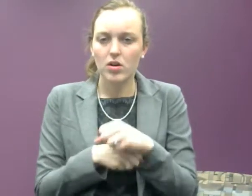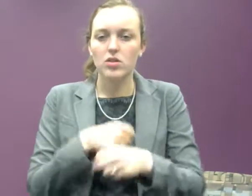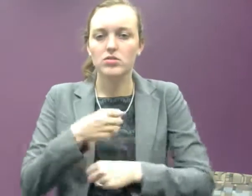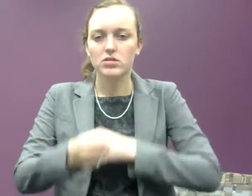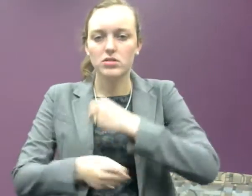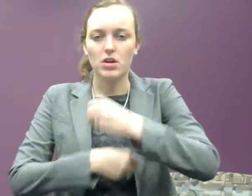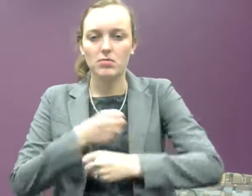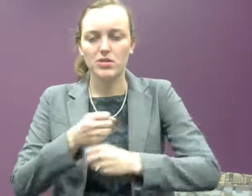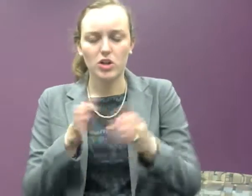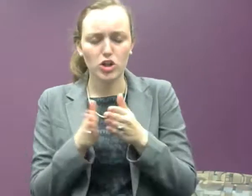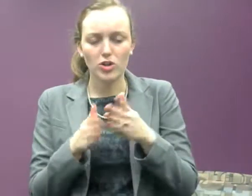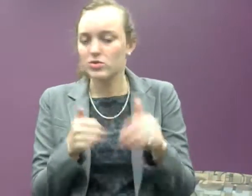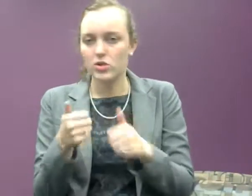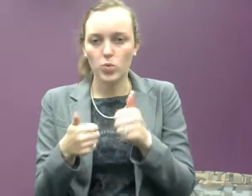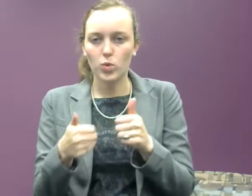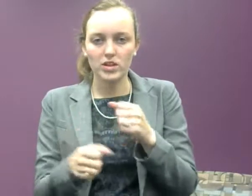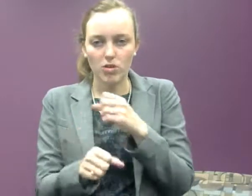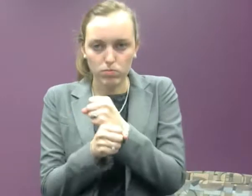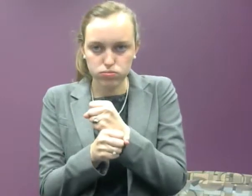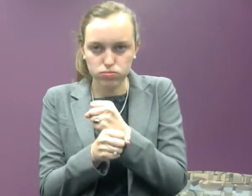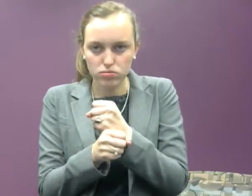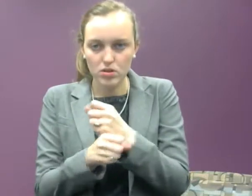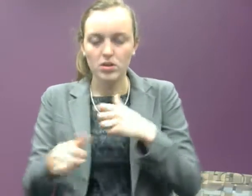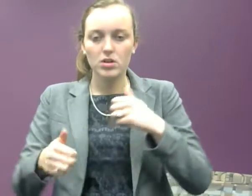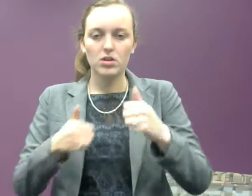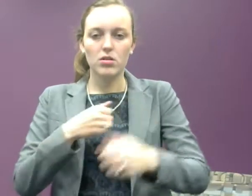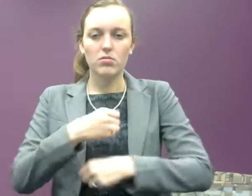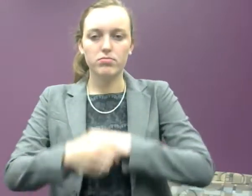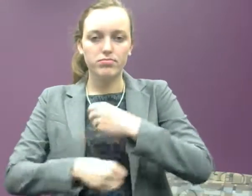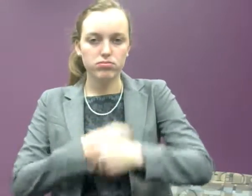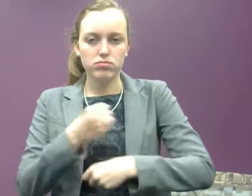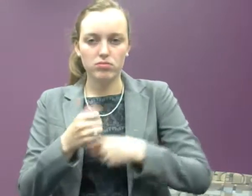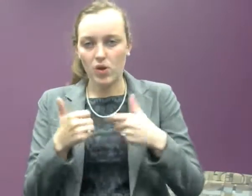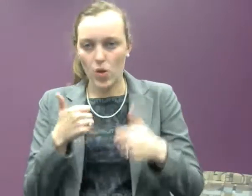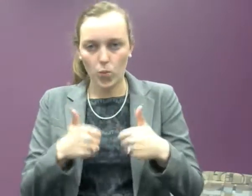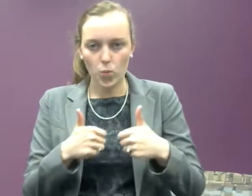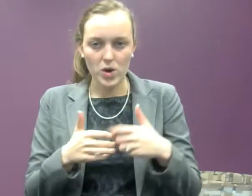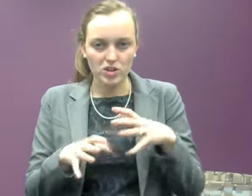Closer together when they're solid, or when they're floating?